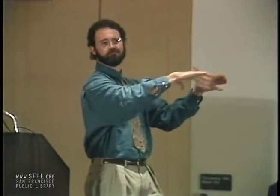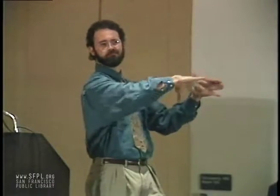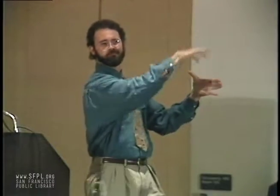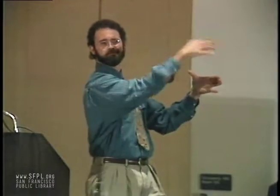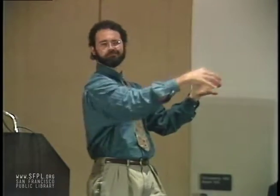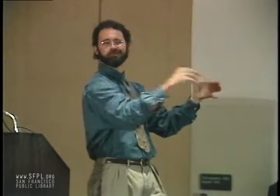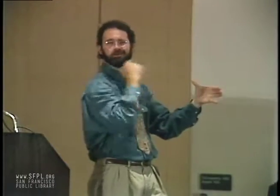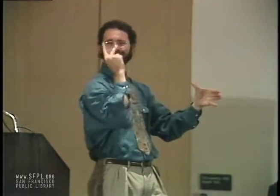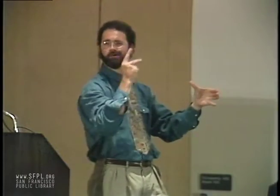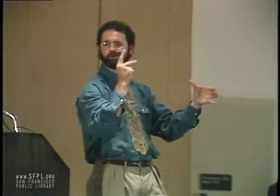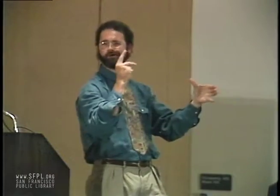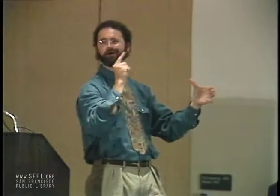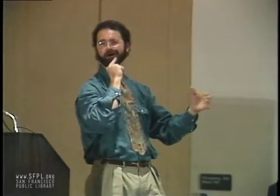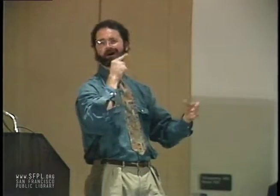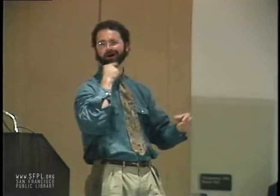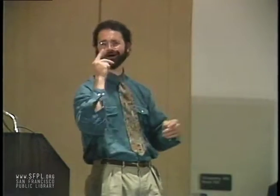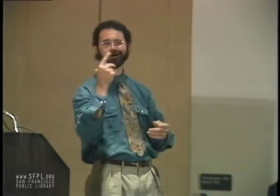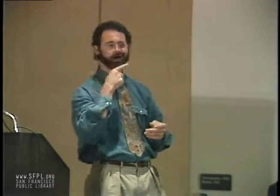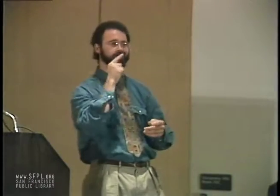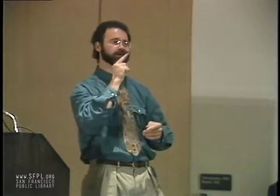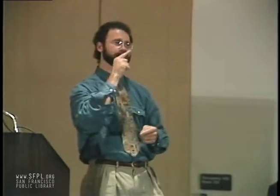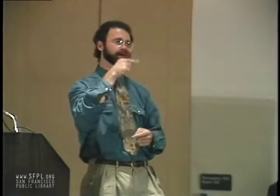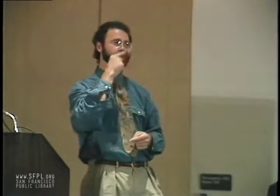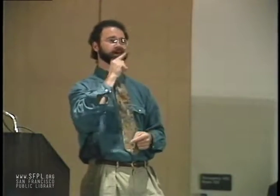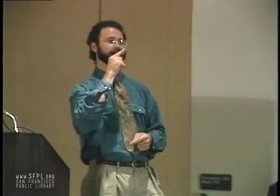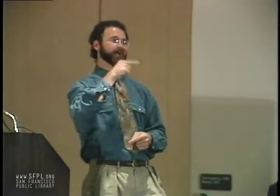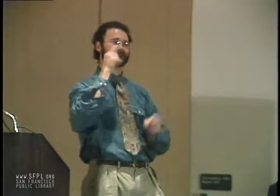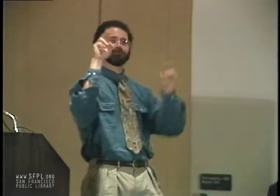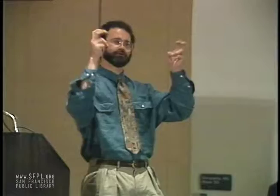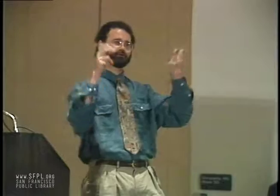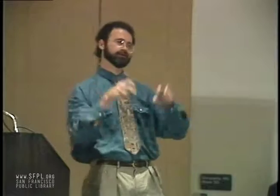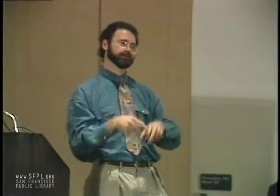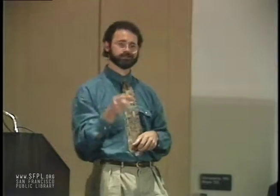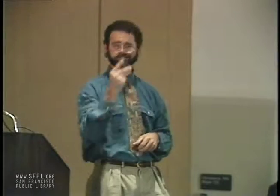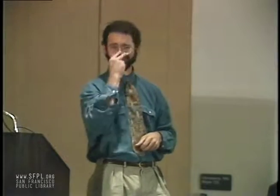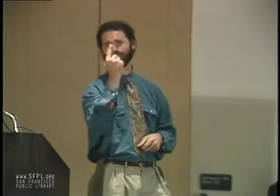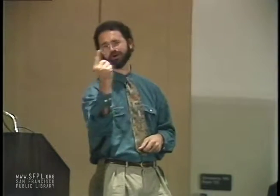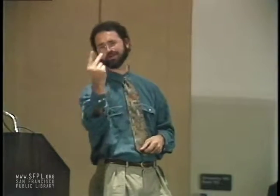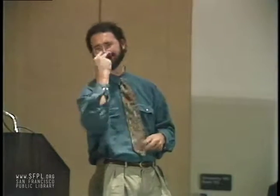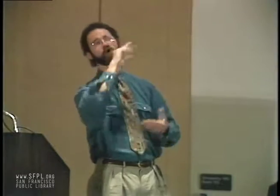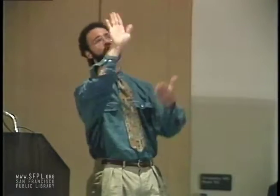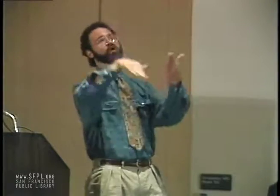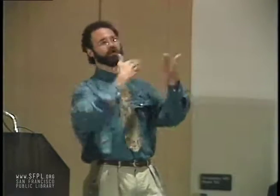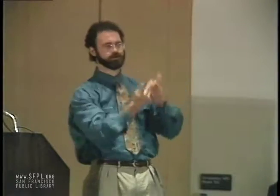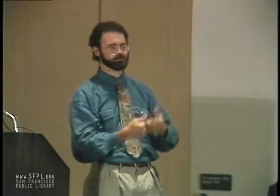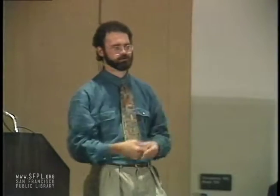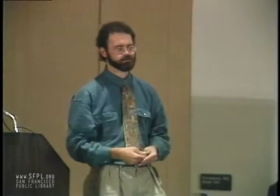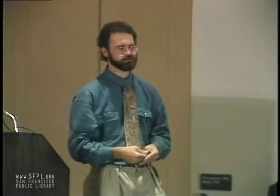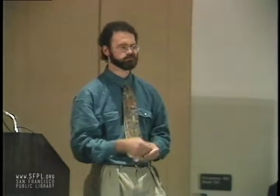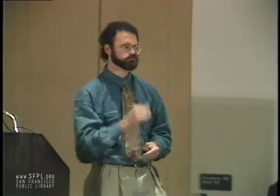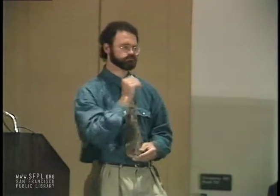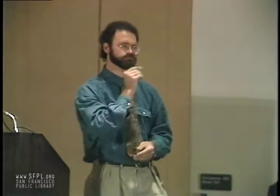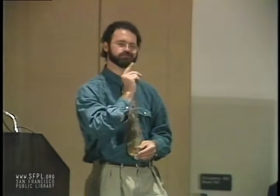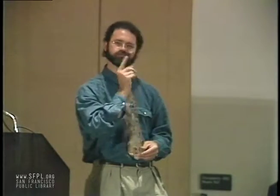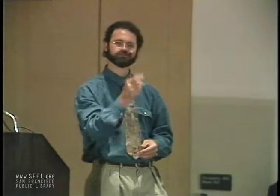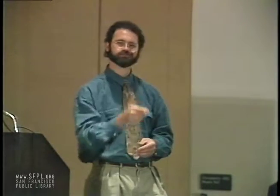Do we sort of toss them all into one category, you know, that's just labeled hearing, and all of you are all the